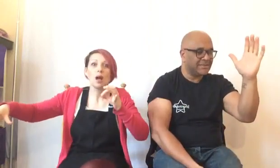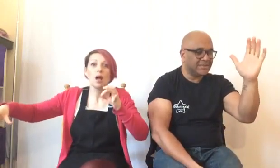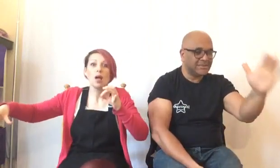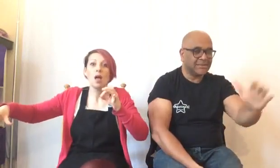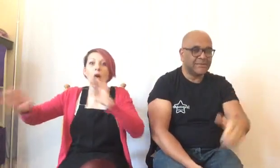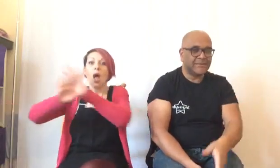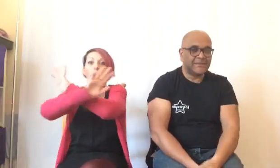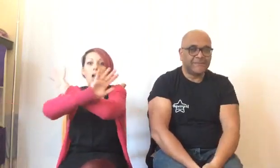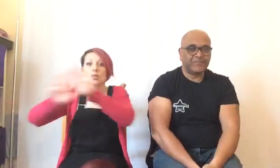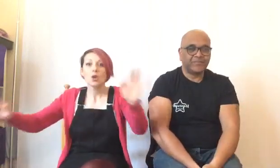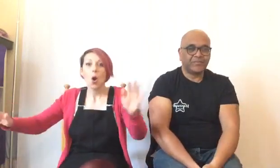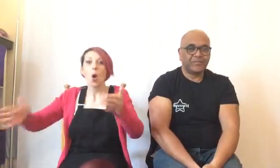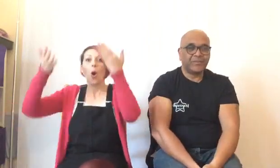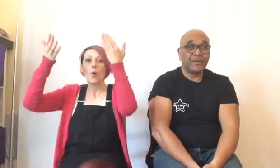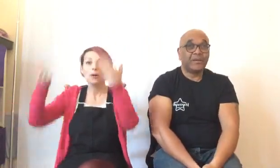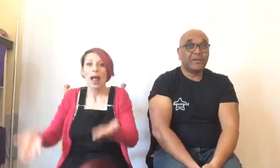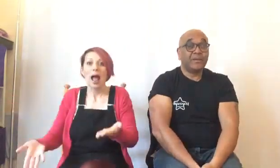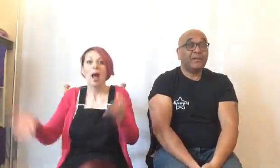please."